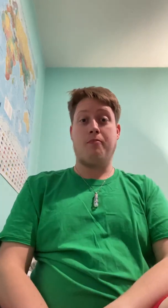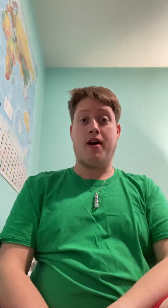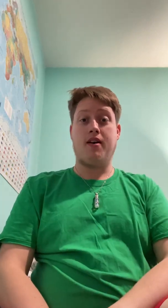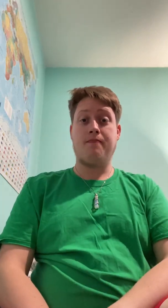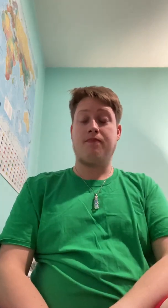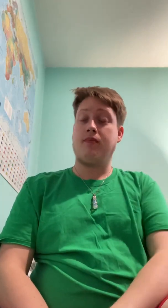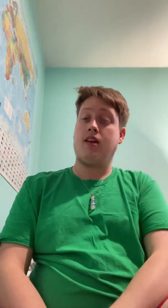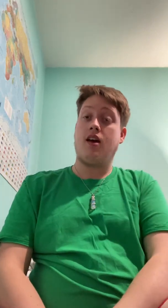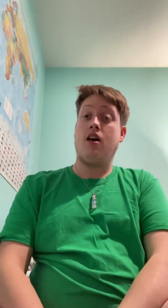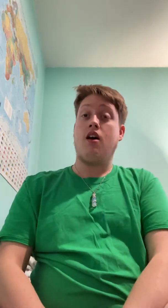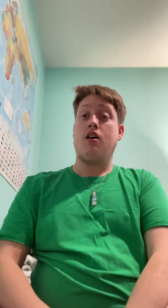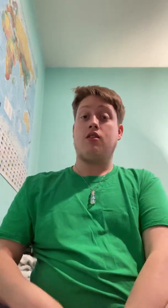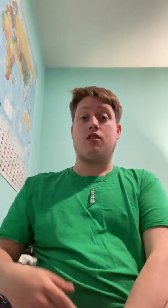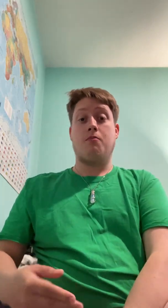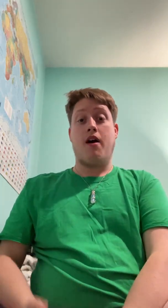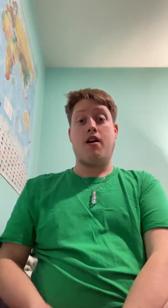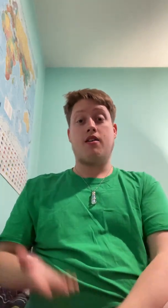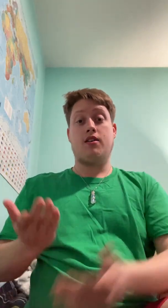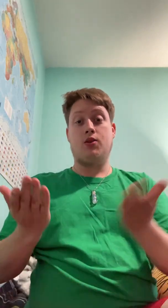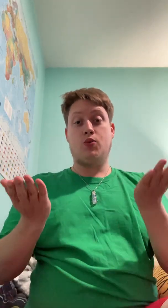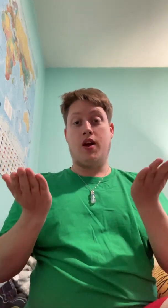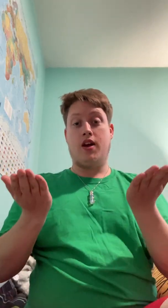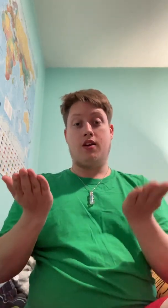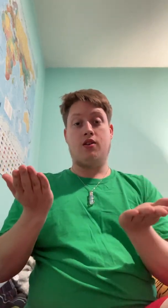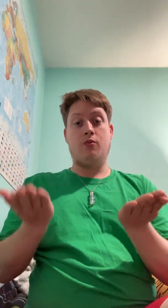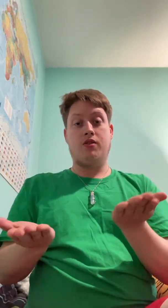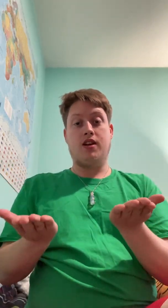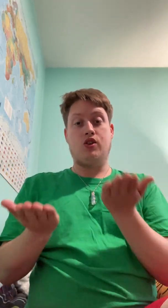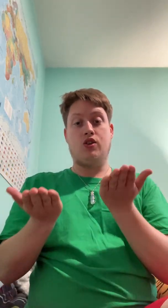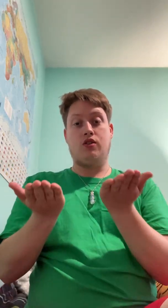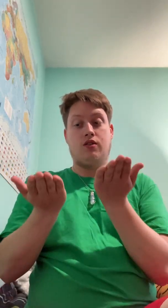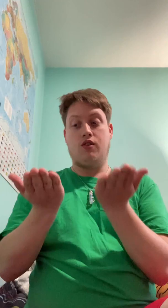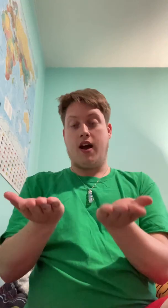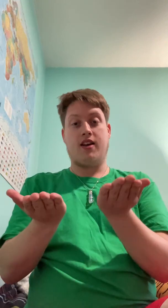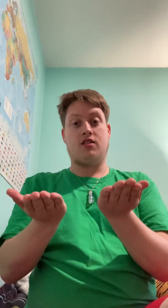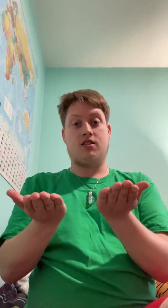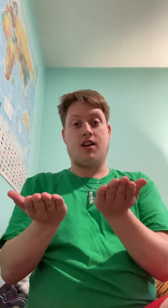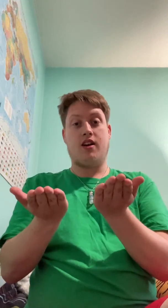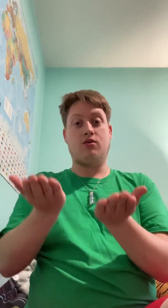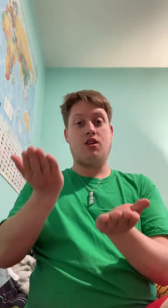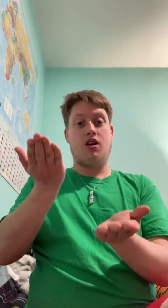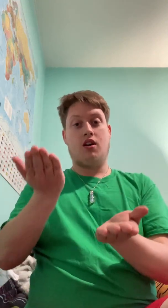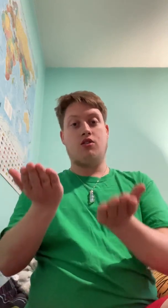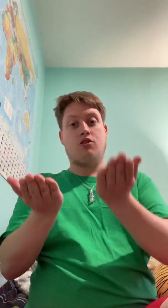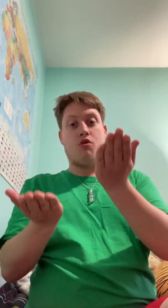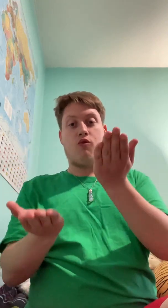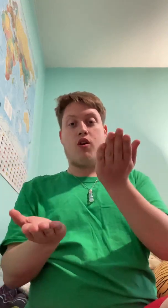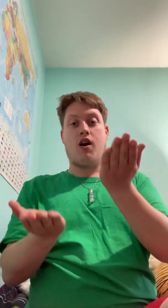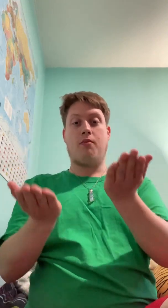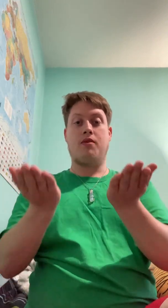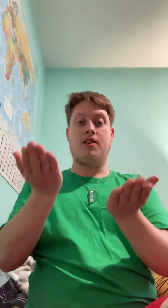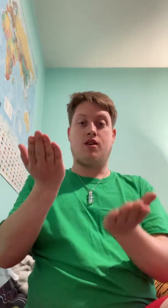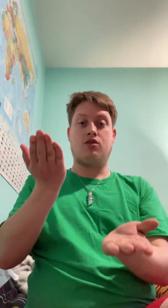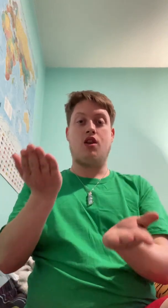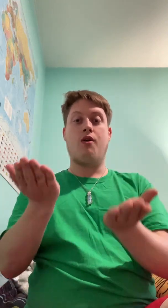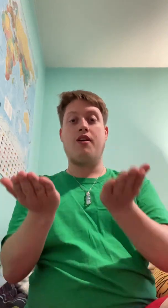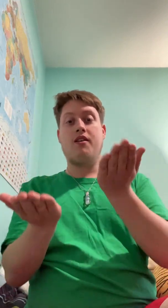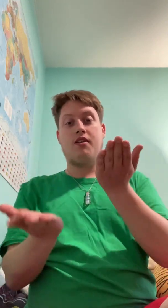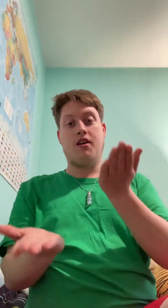compare. Compare is where you pretend your hands are scales and you just move one up and down slowly.